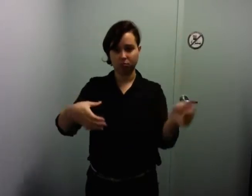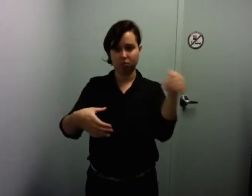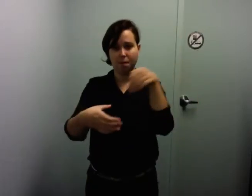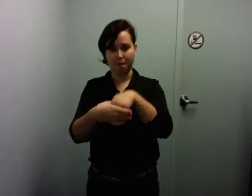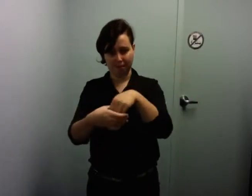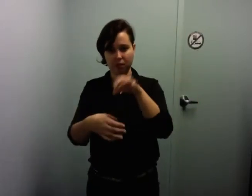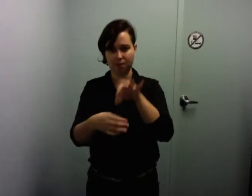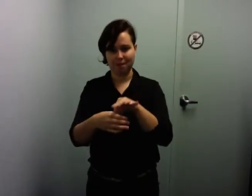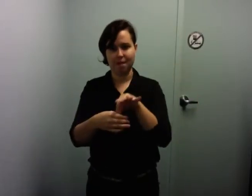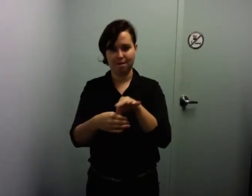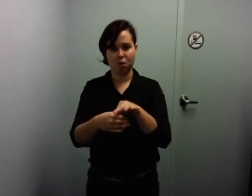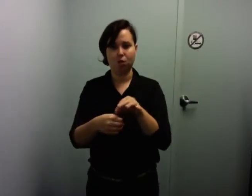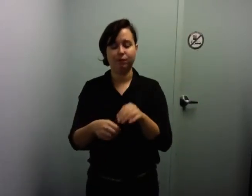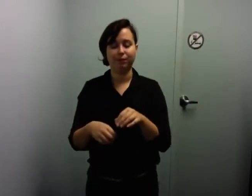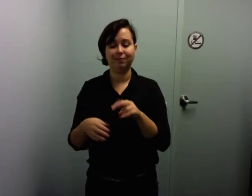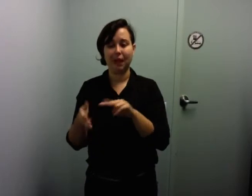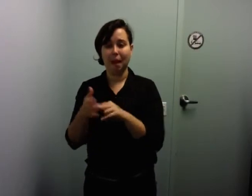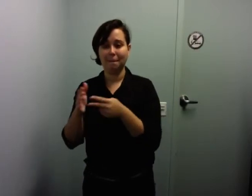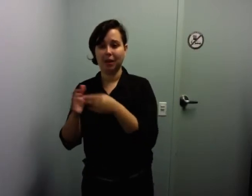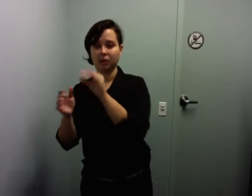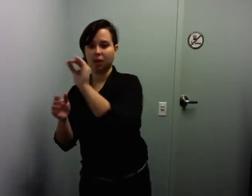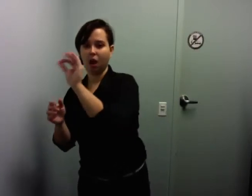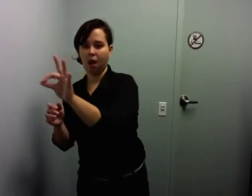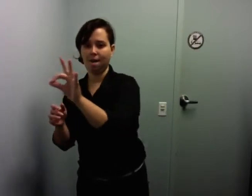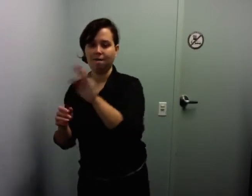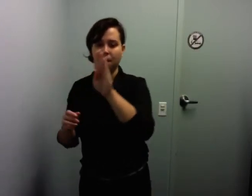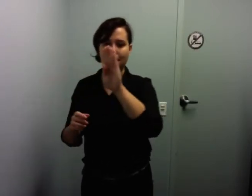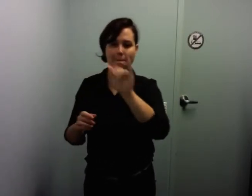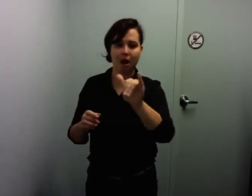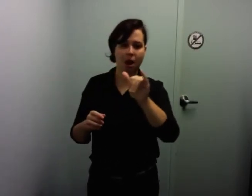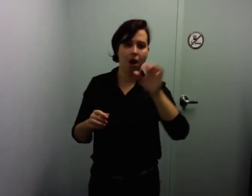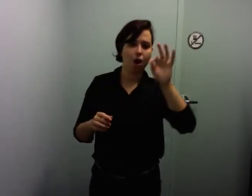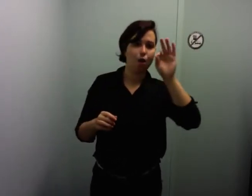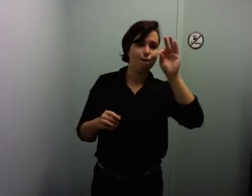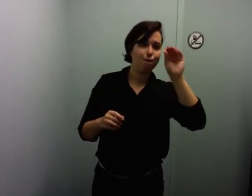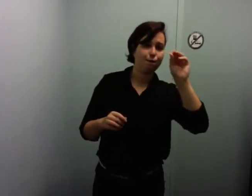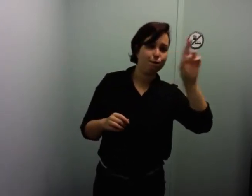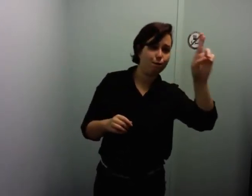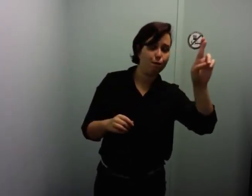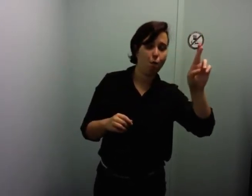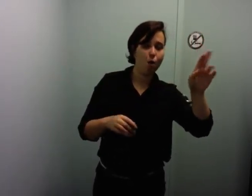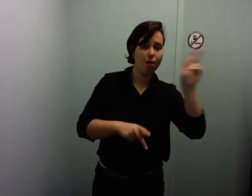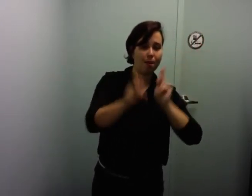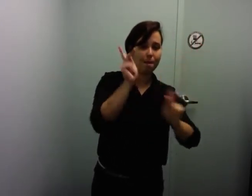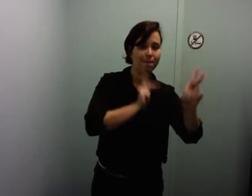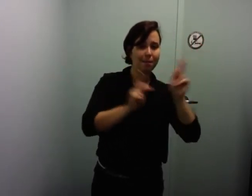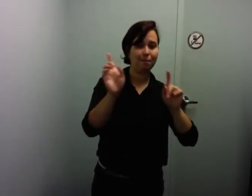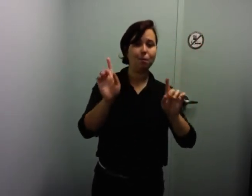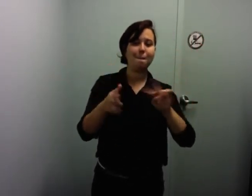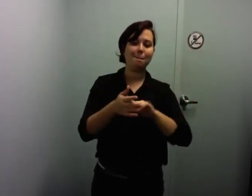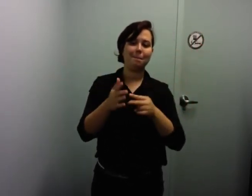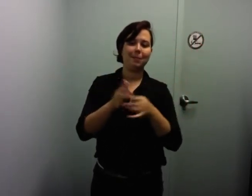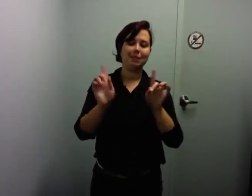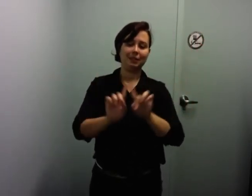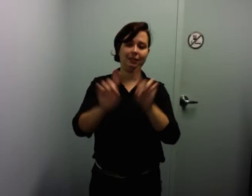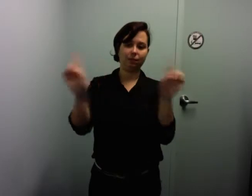that means of, by, and for the people now has a different meaning. What does it? Aren't there still attitudes out